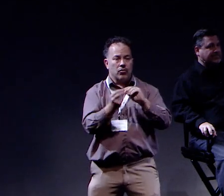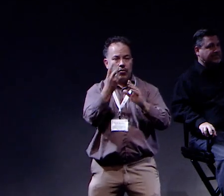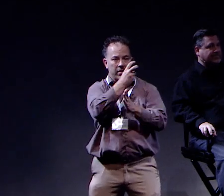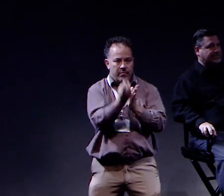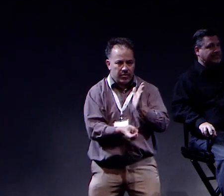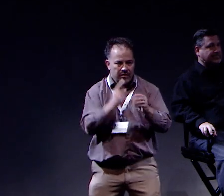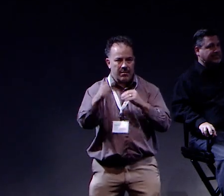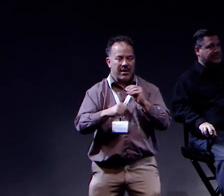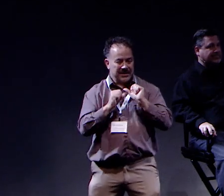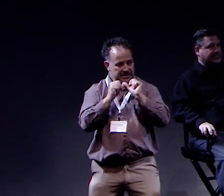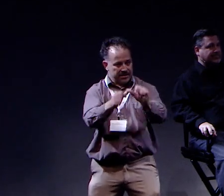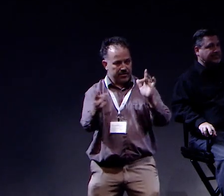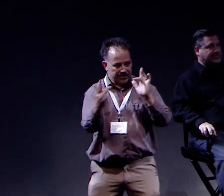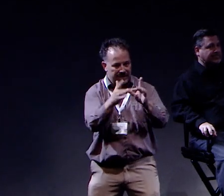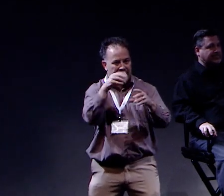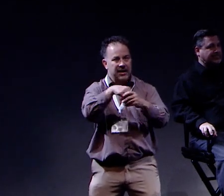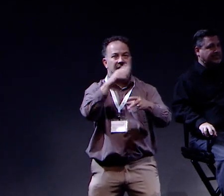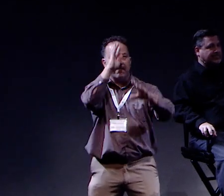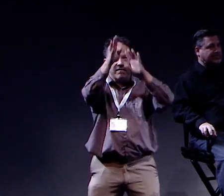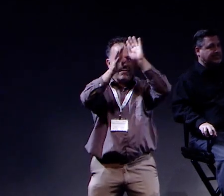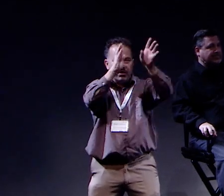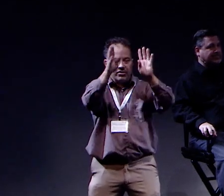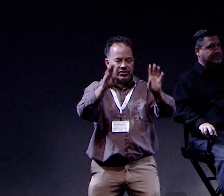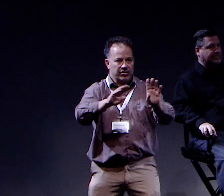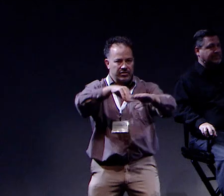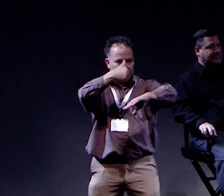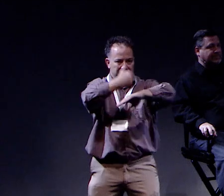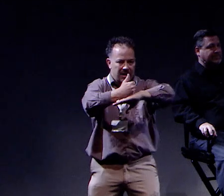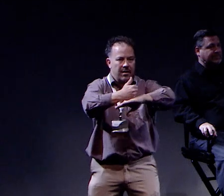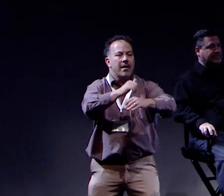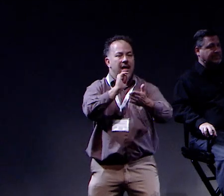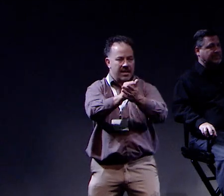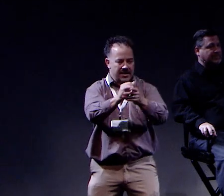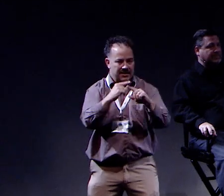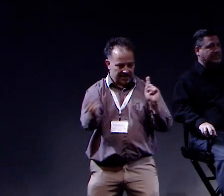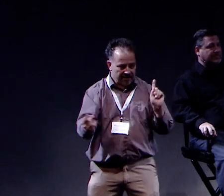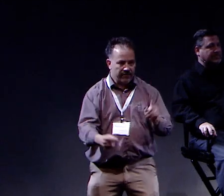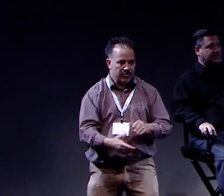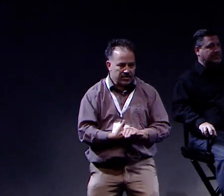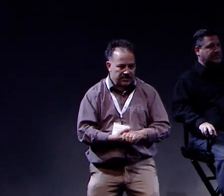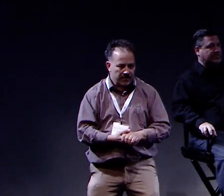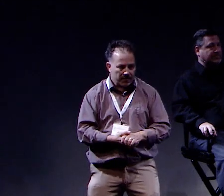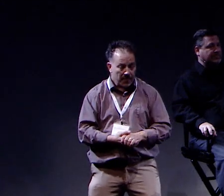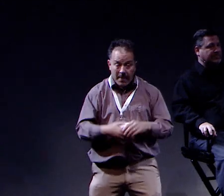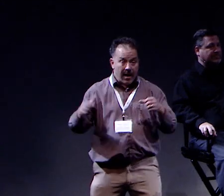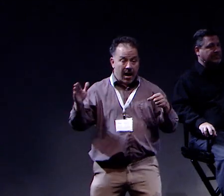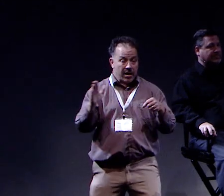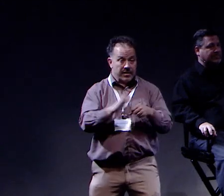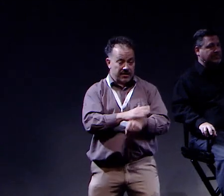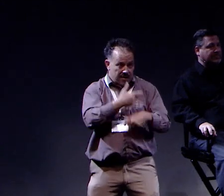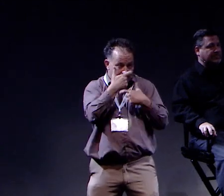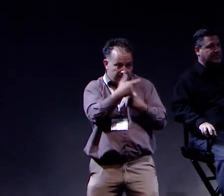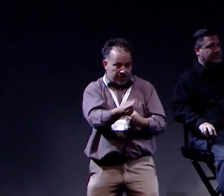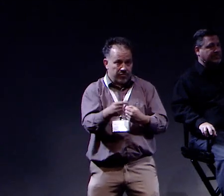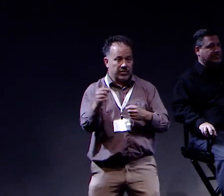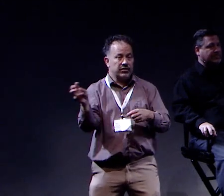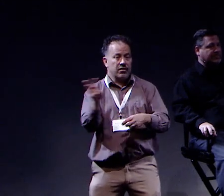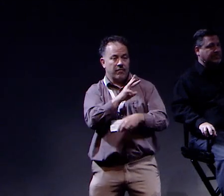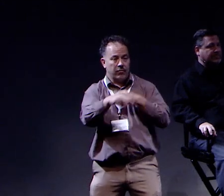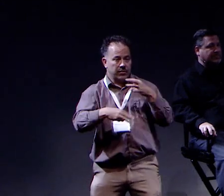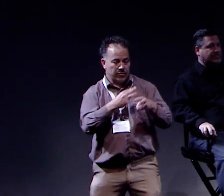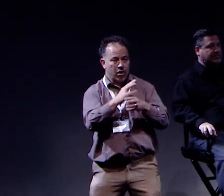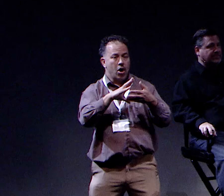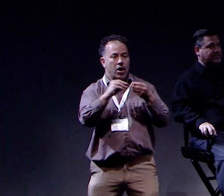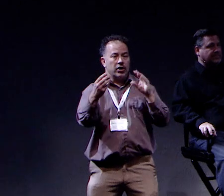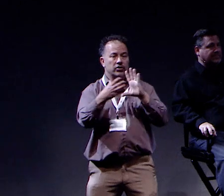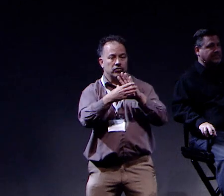constant connection in a fictional setting. And that's the difference. And the entire appeal of Westworld is story world